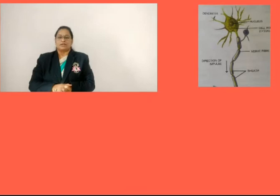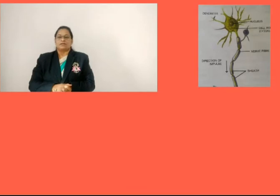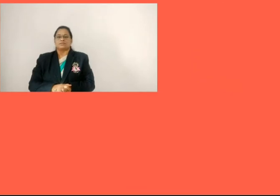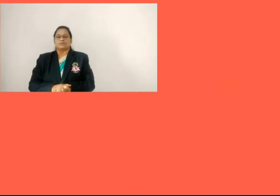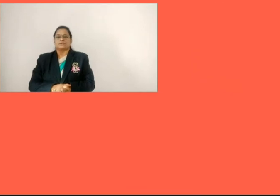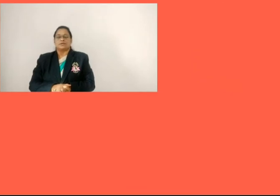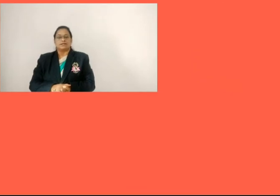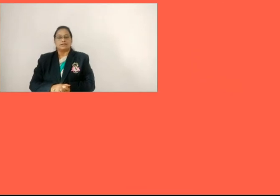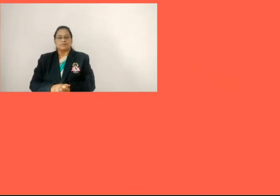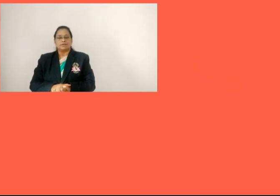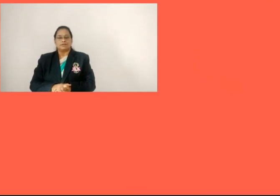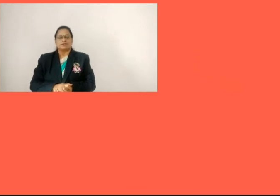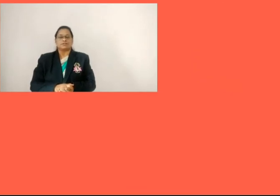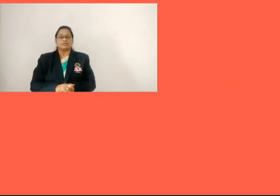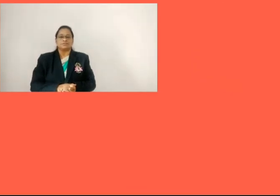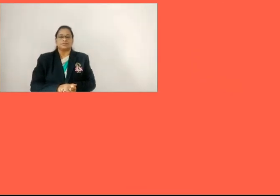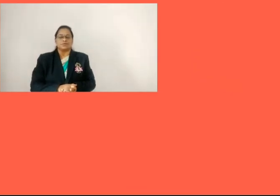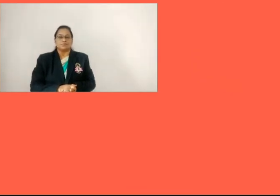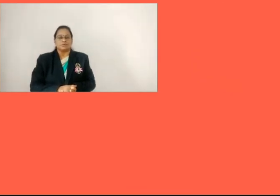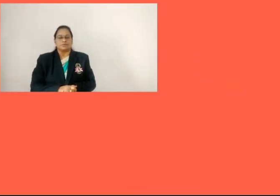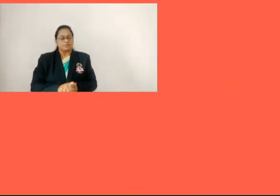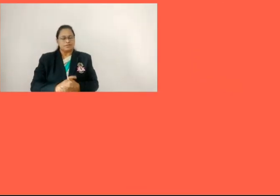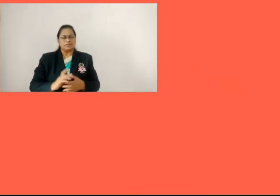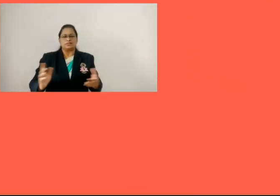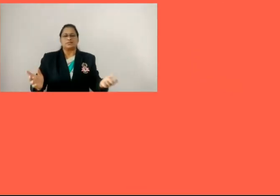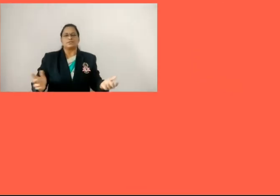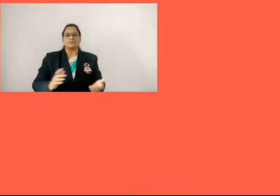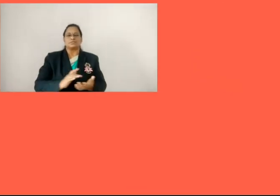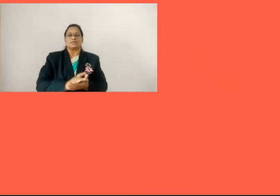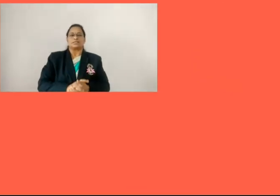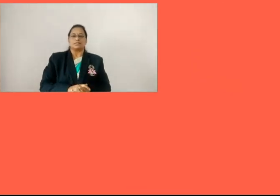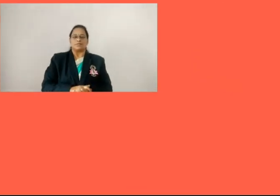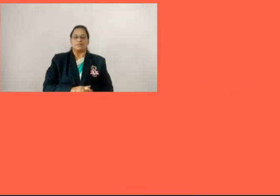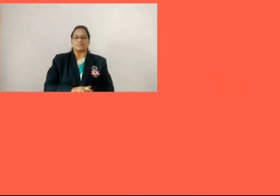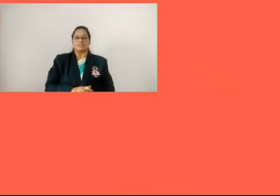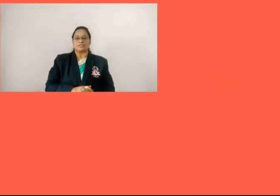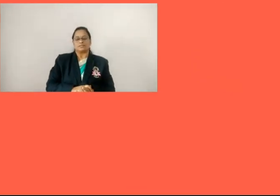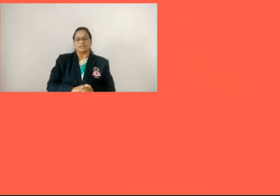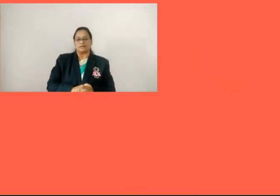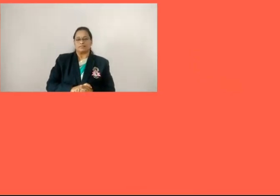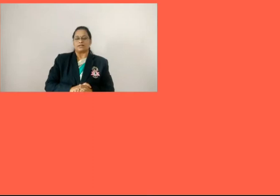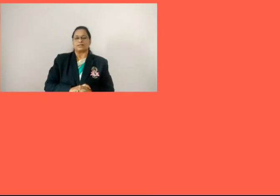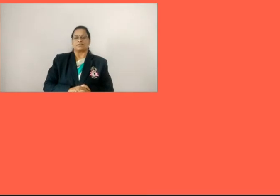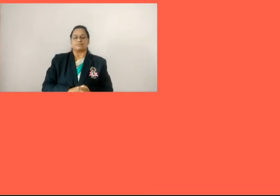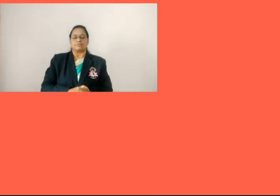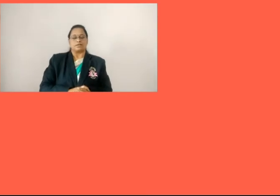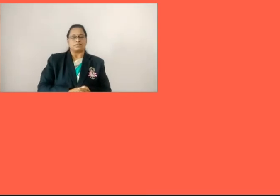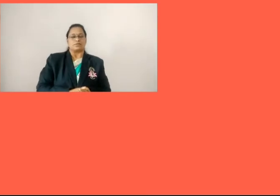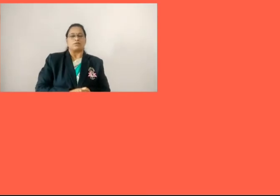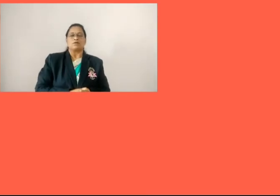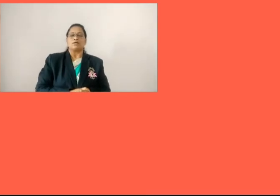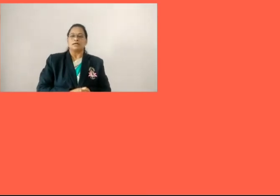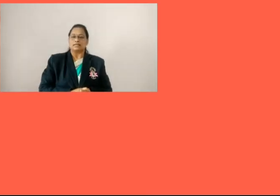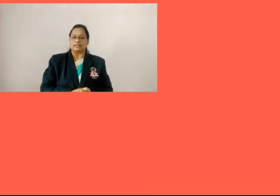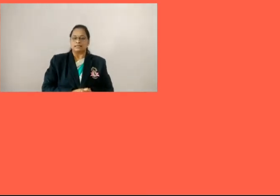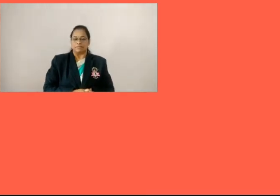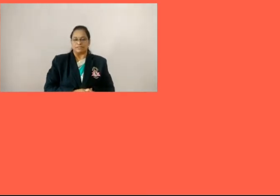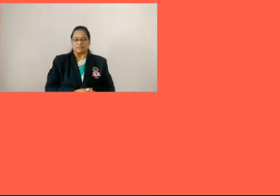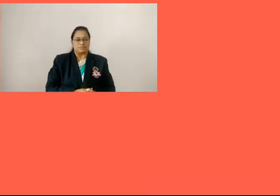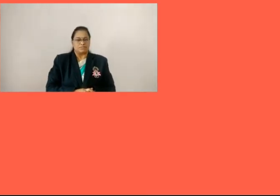So like that way, there is use of various other uses are there of this fatty acid, fats or lipids, or we say